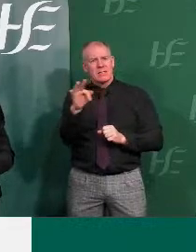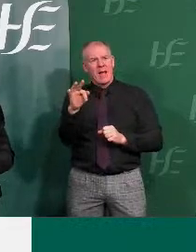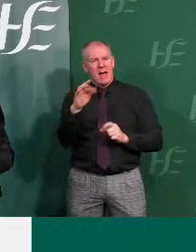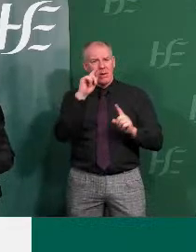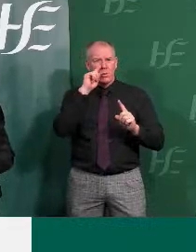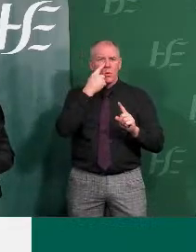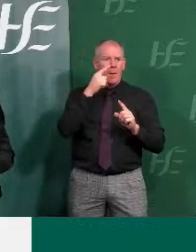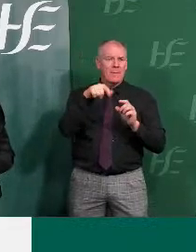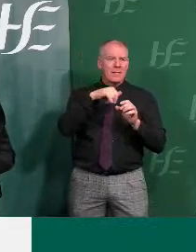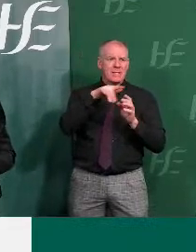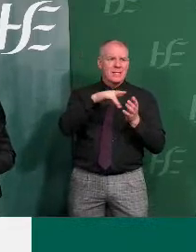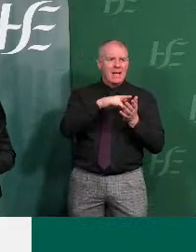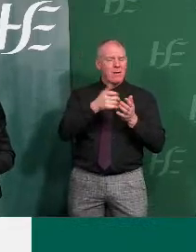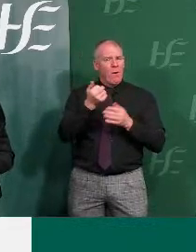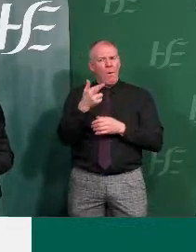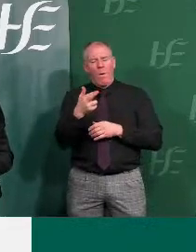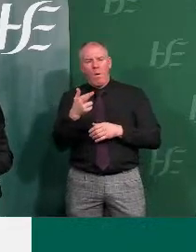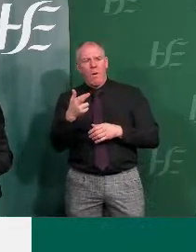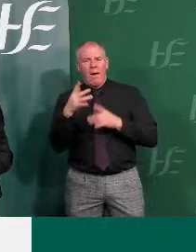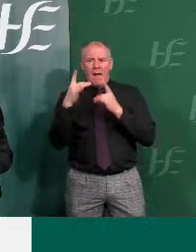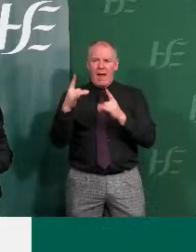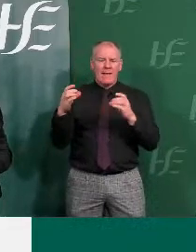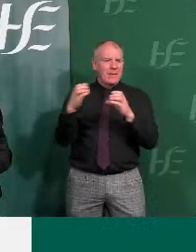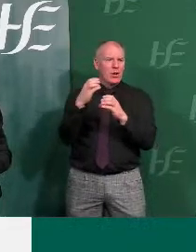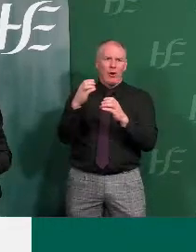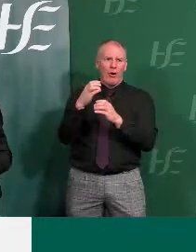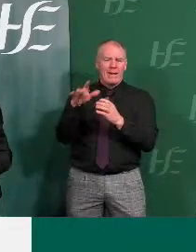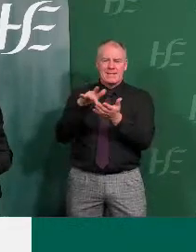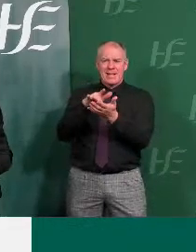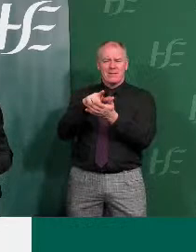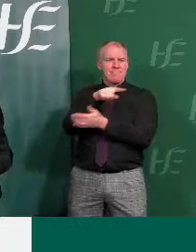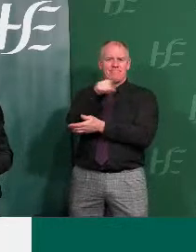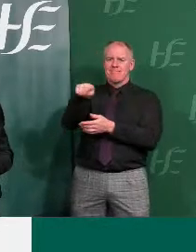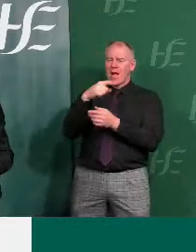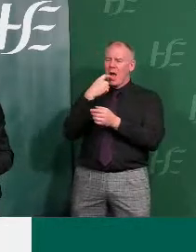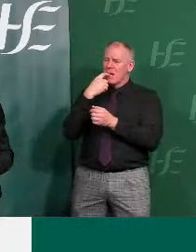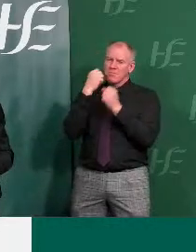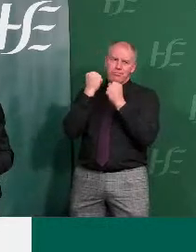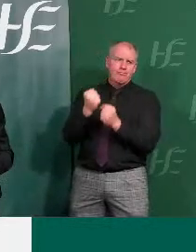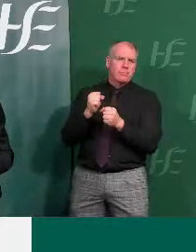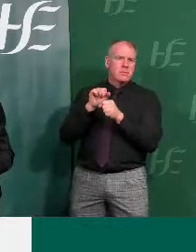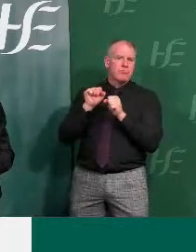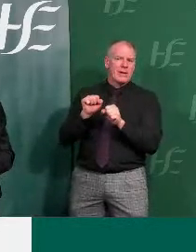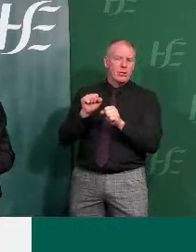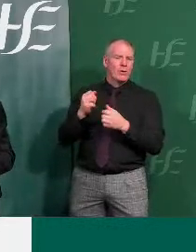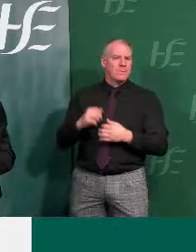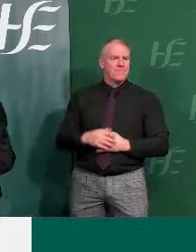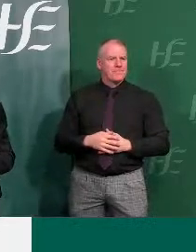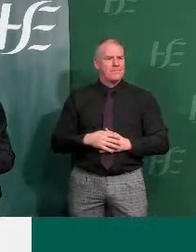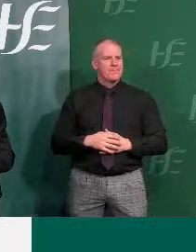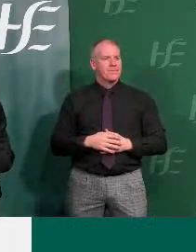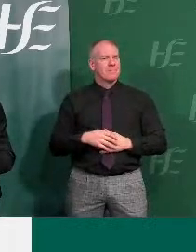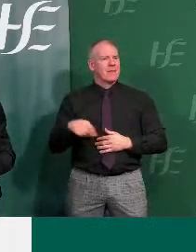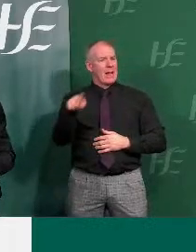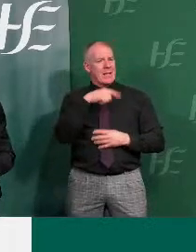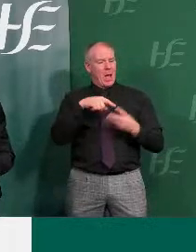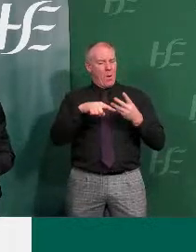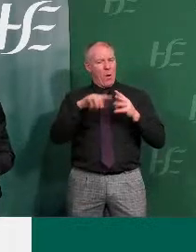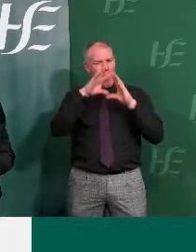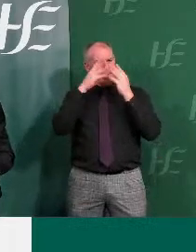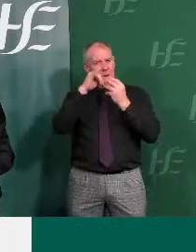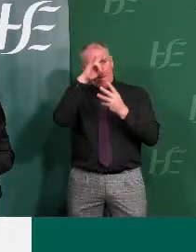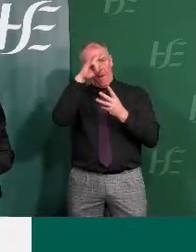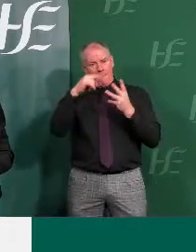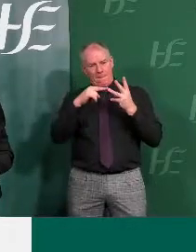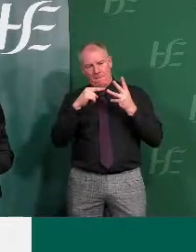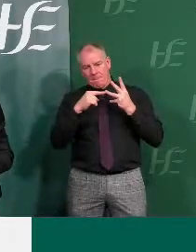swabbing centre, whether it's in any of our healthcare centres, they are under significant duress. And our hope overall is that